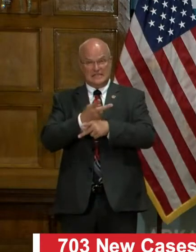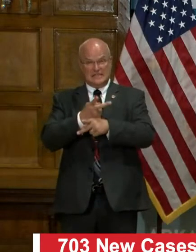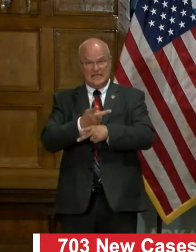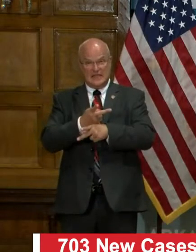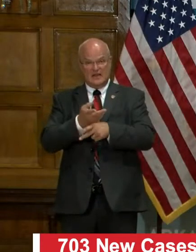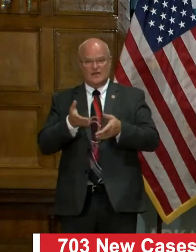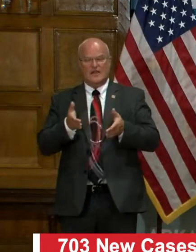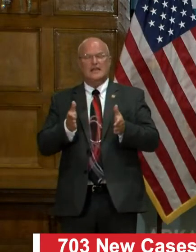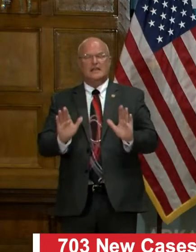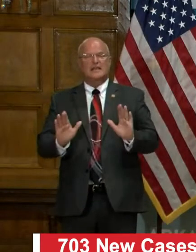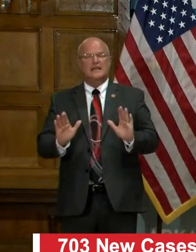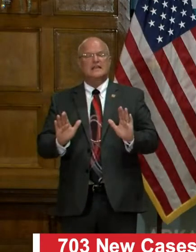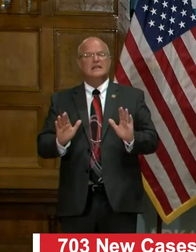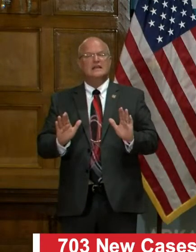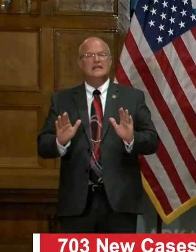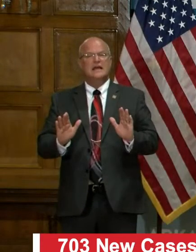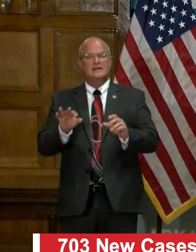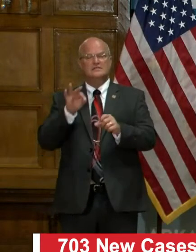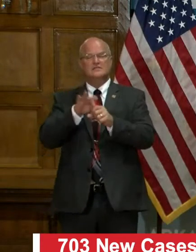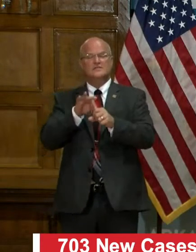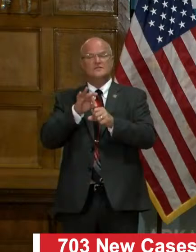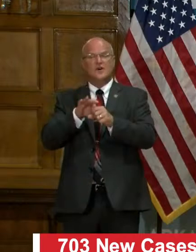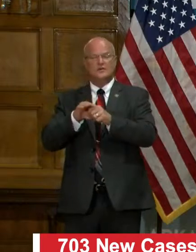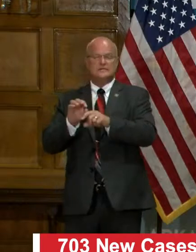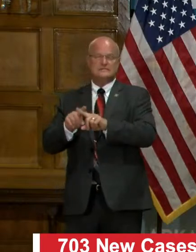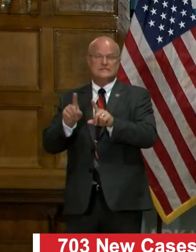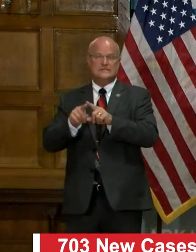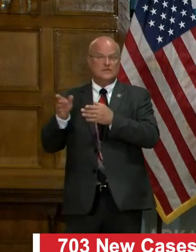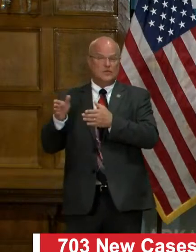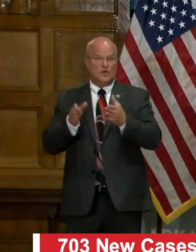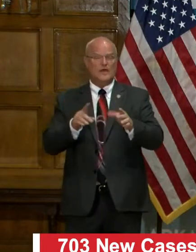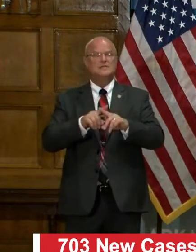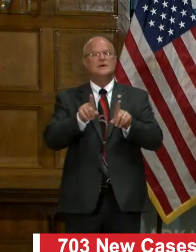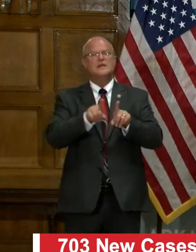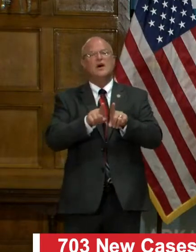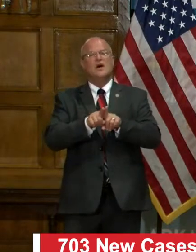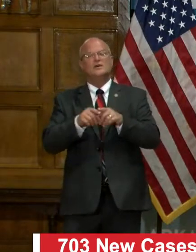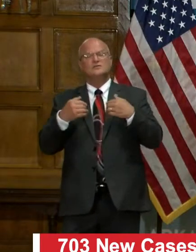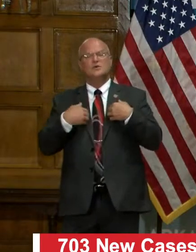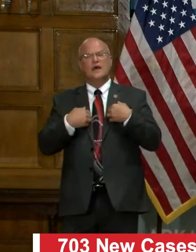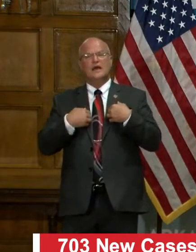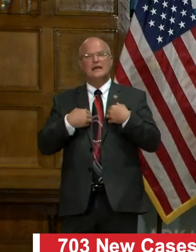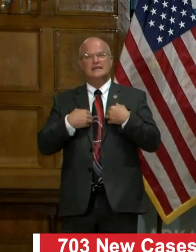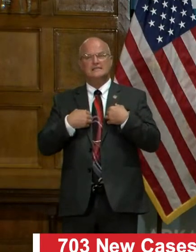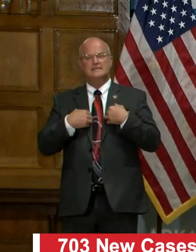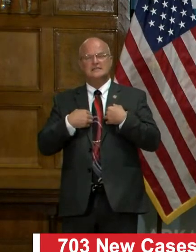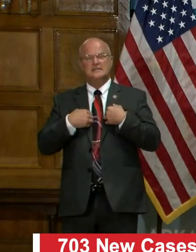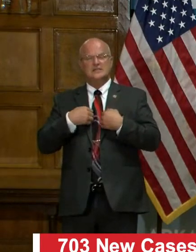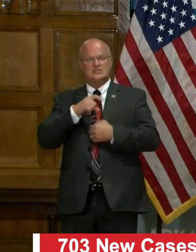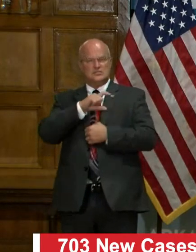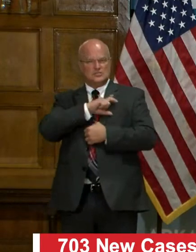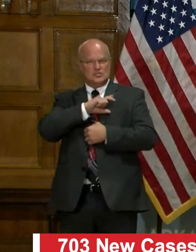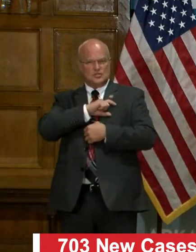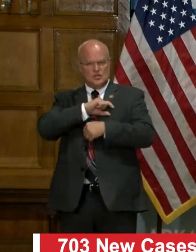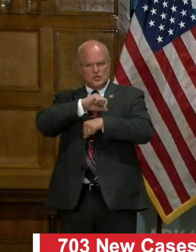It allows voting in different ways, but it also has security measures in